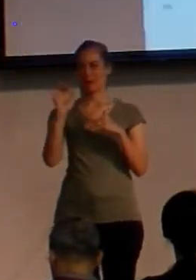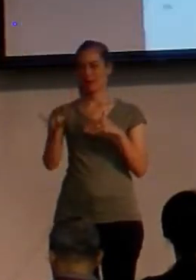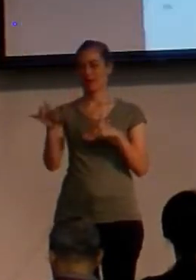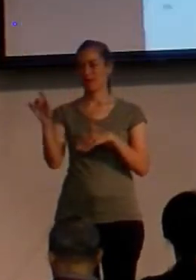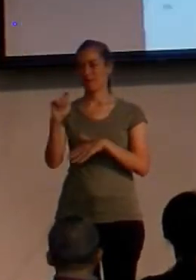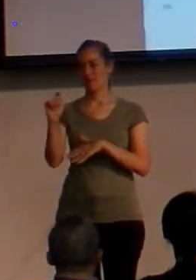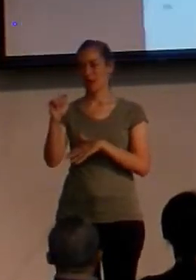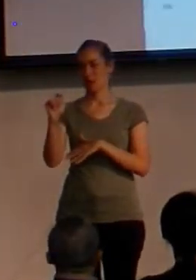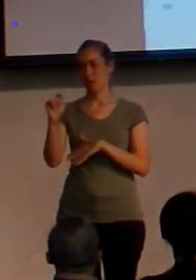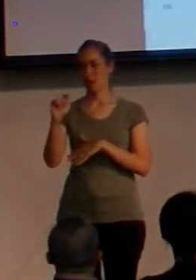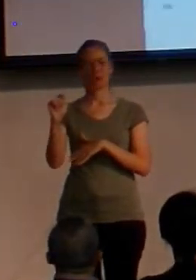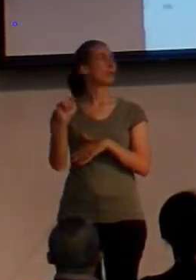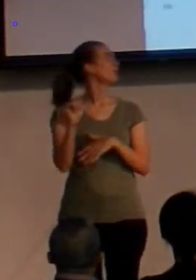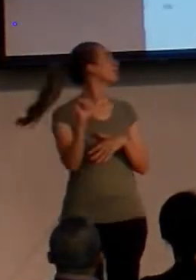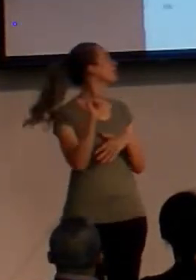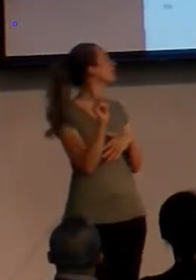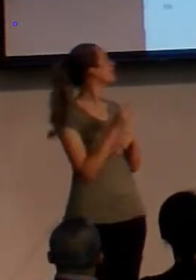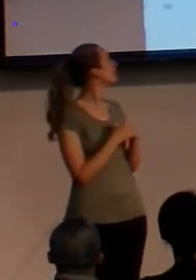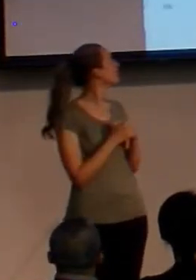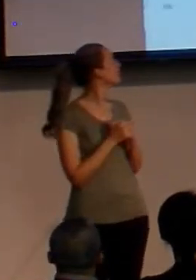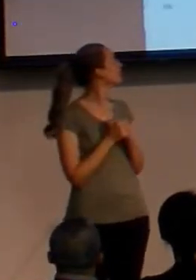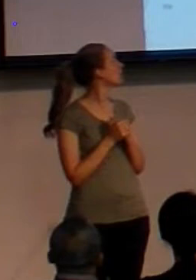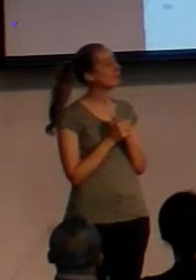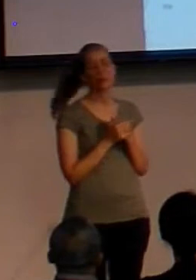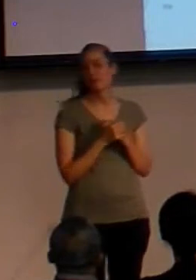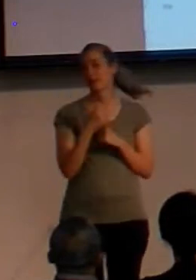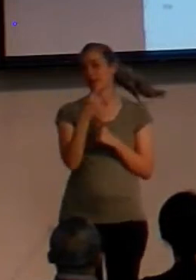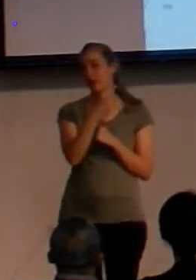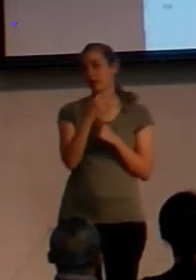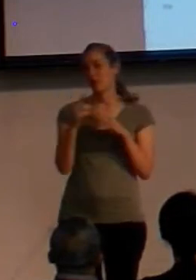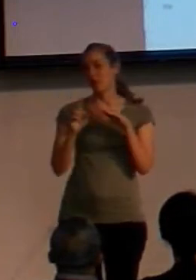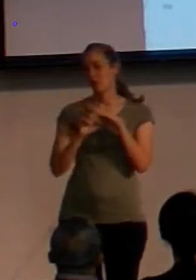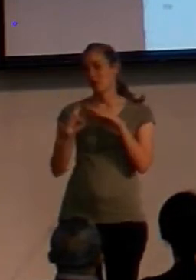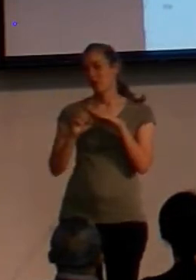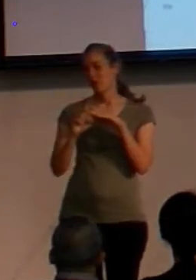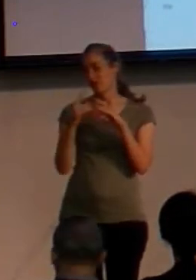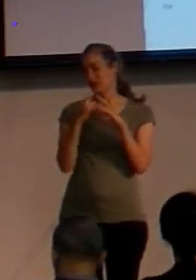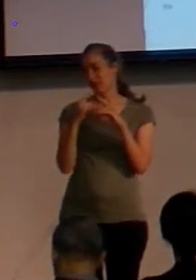inside of one here later. Mirei refugee camp